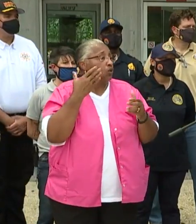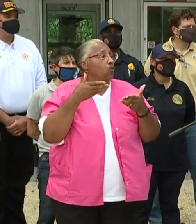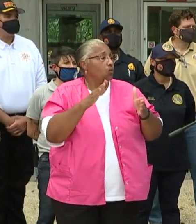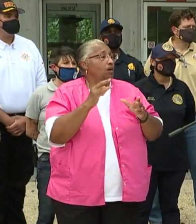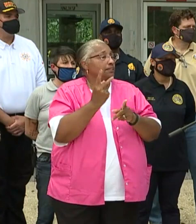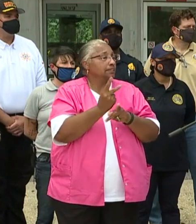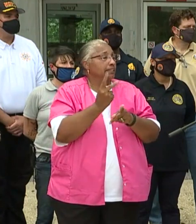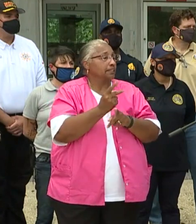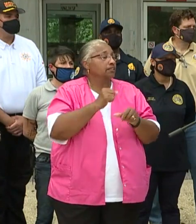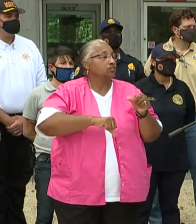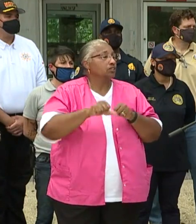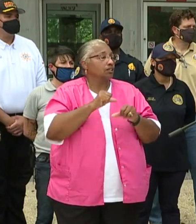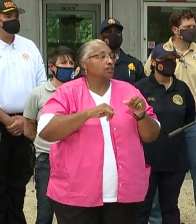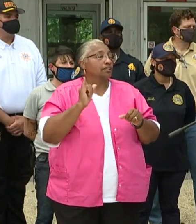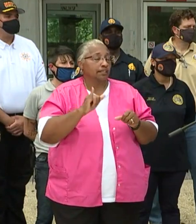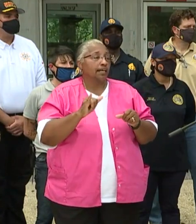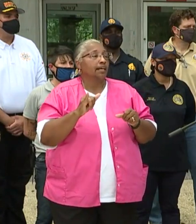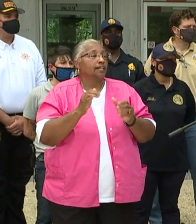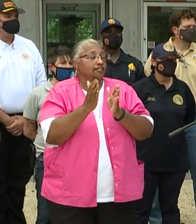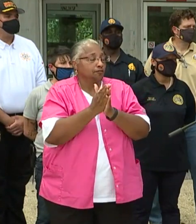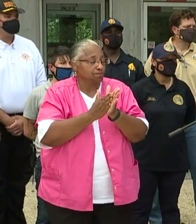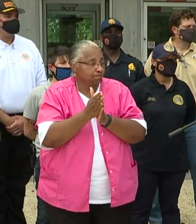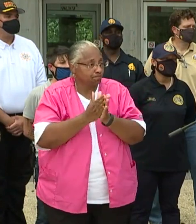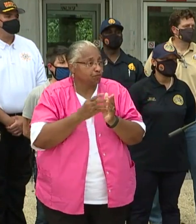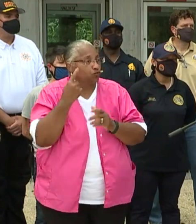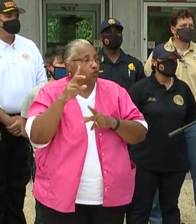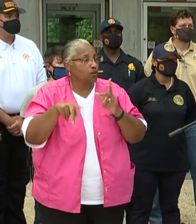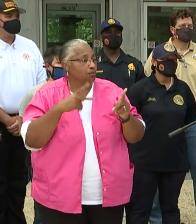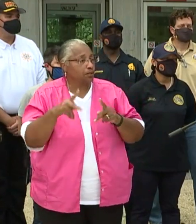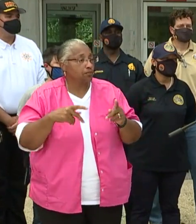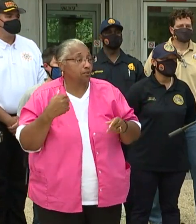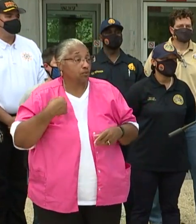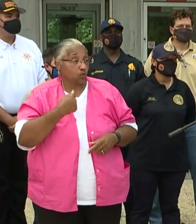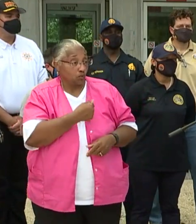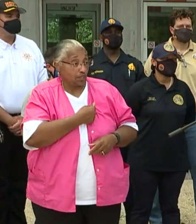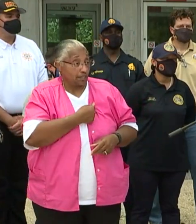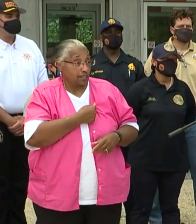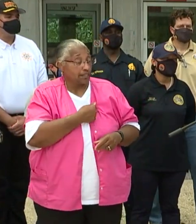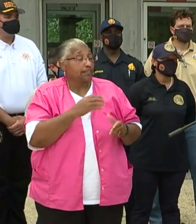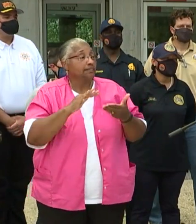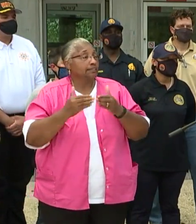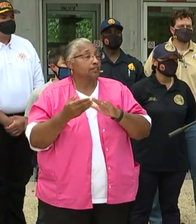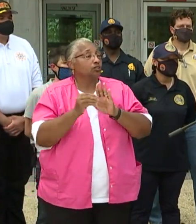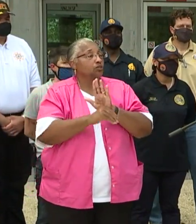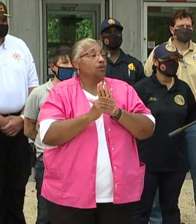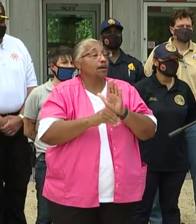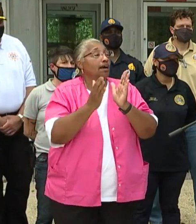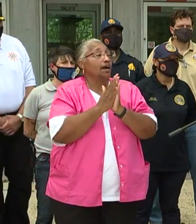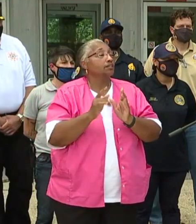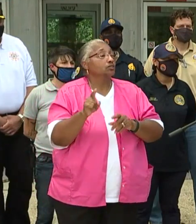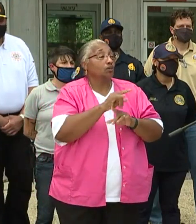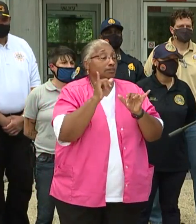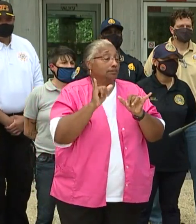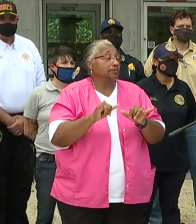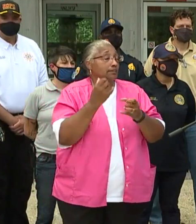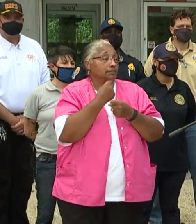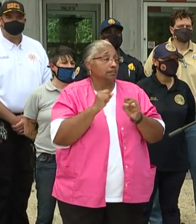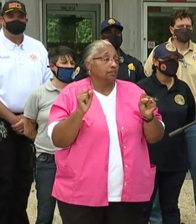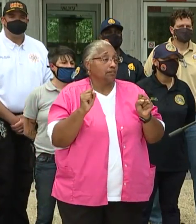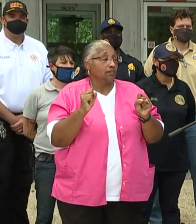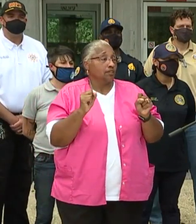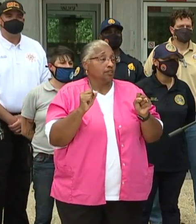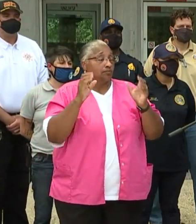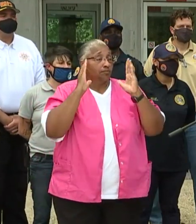other. That's the spirit of the people who we are. And I ask you just to stay safe, listen